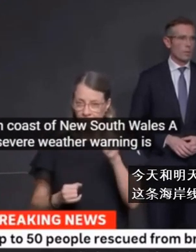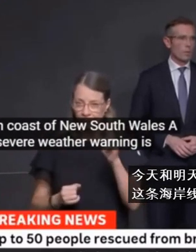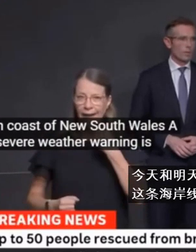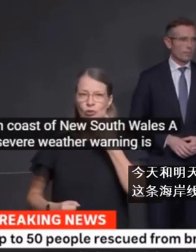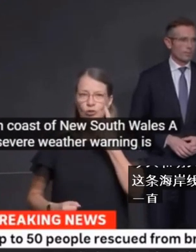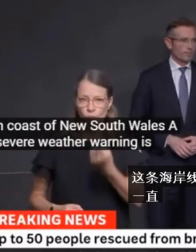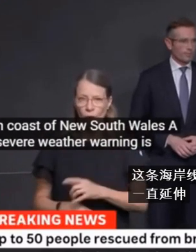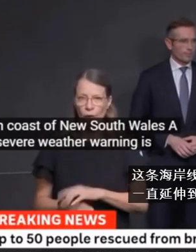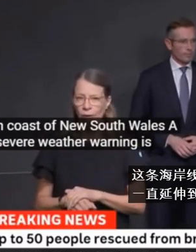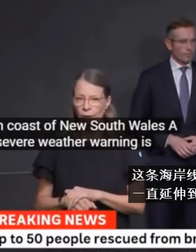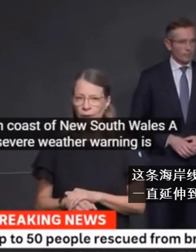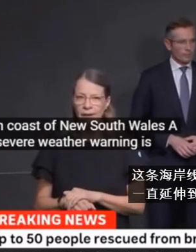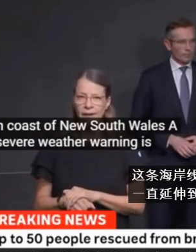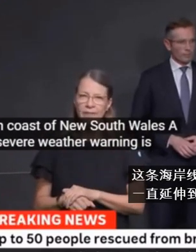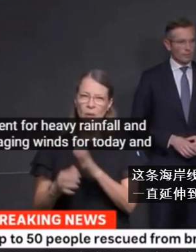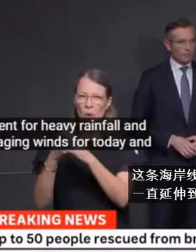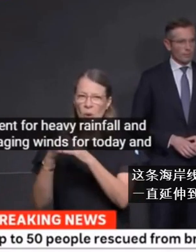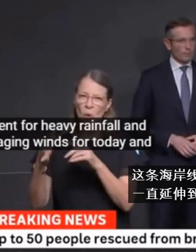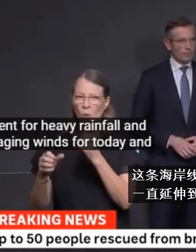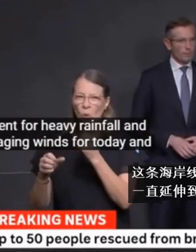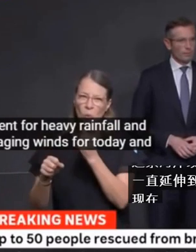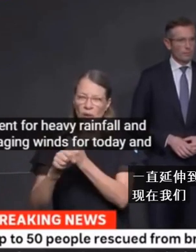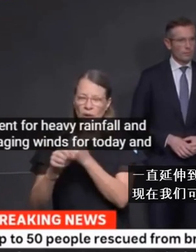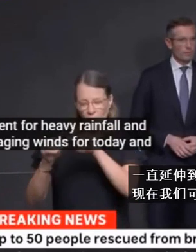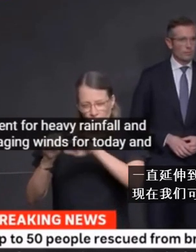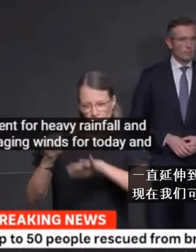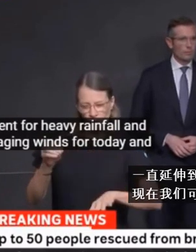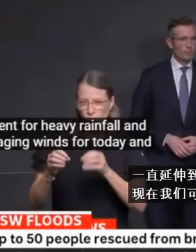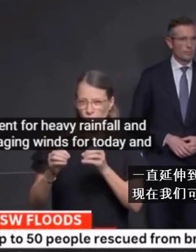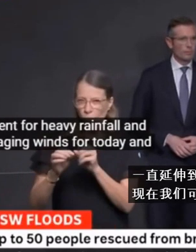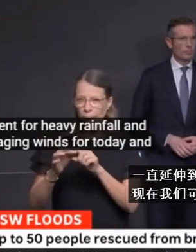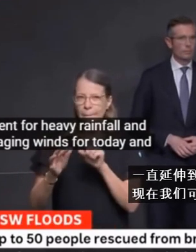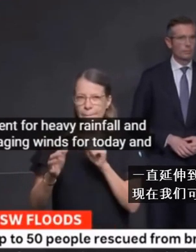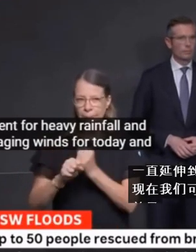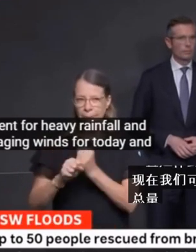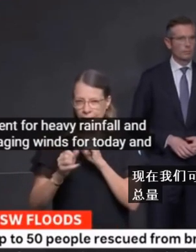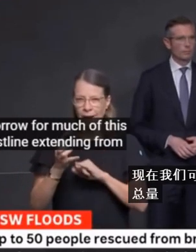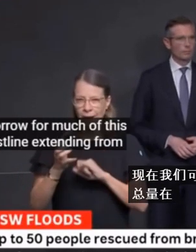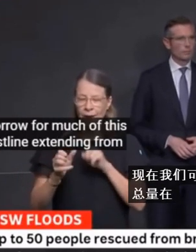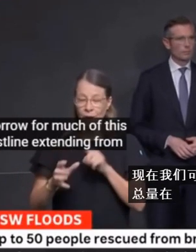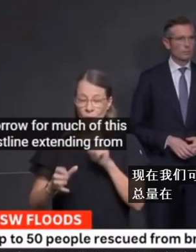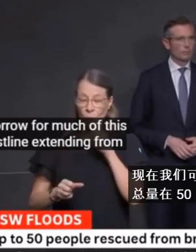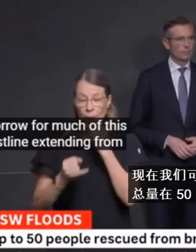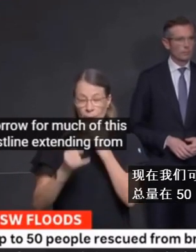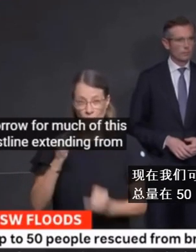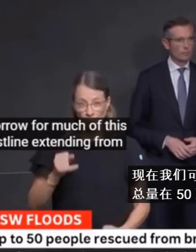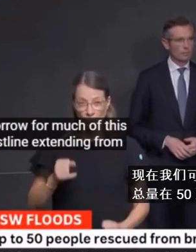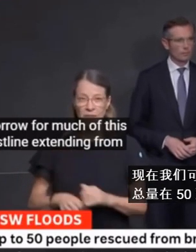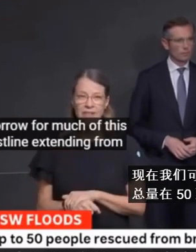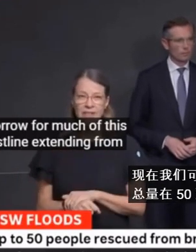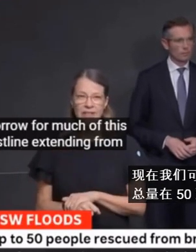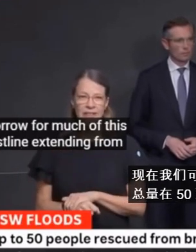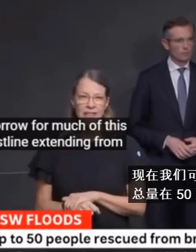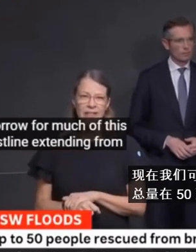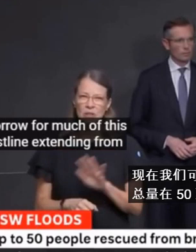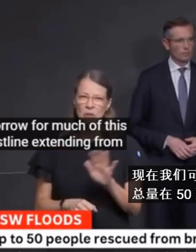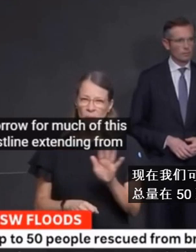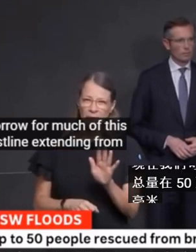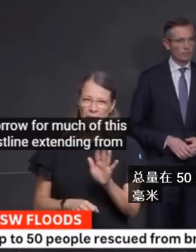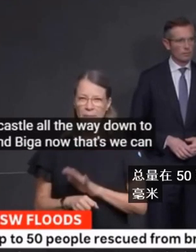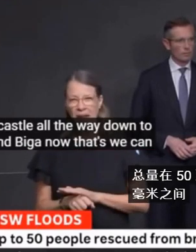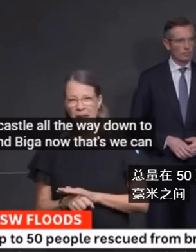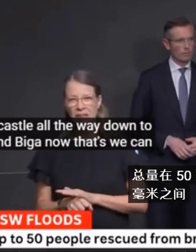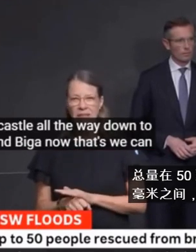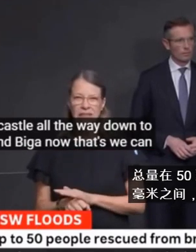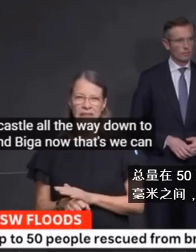from Newcastle all the way down to around Bega. Now that we could see 6 hourly rainfall totals anywhere from 50 to